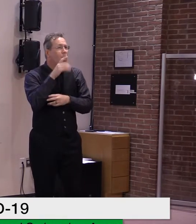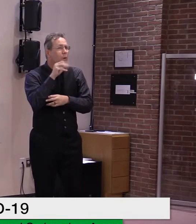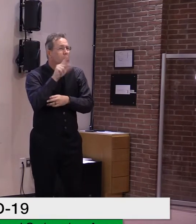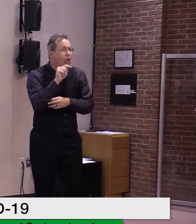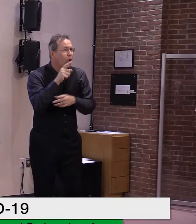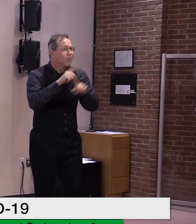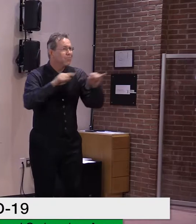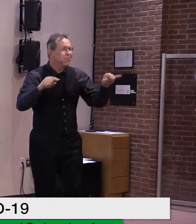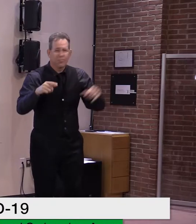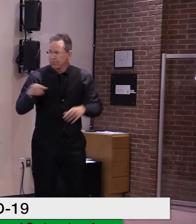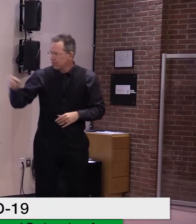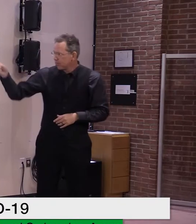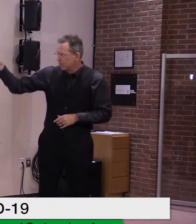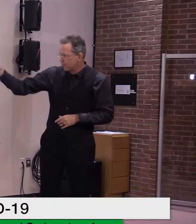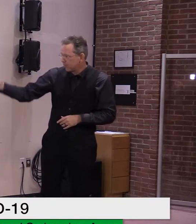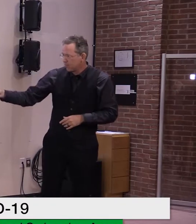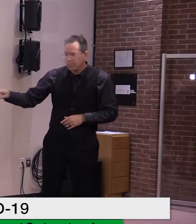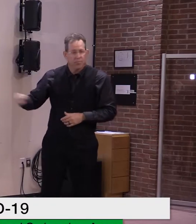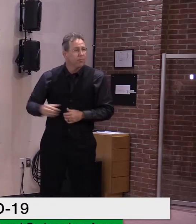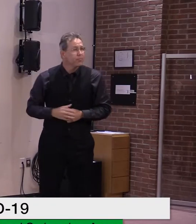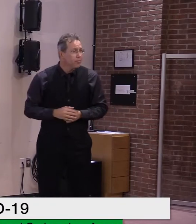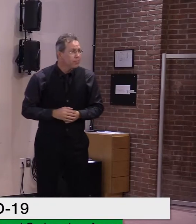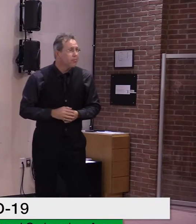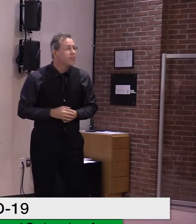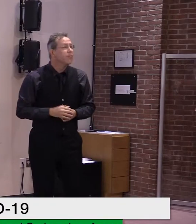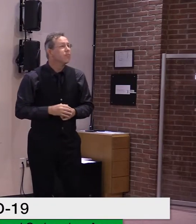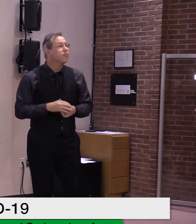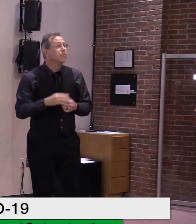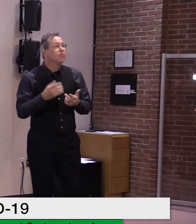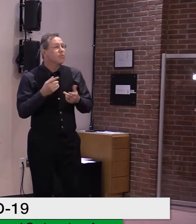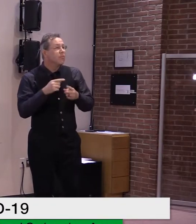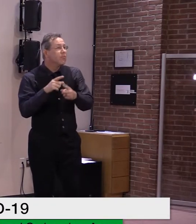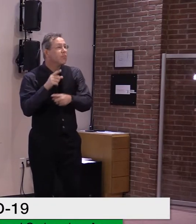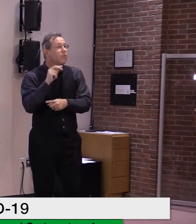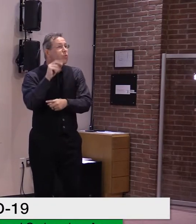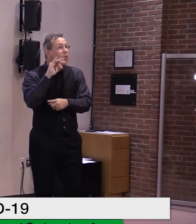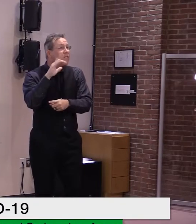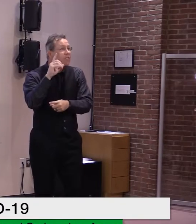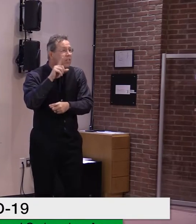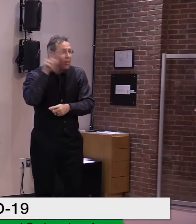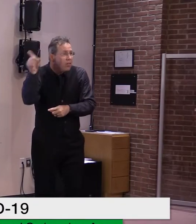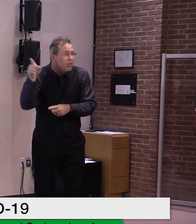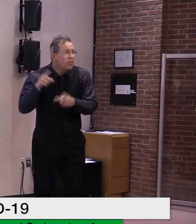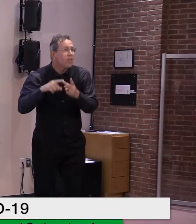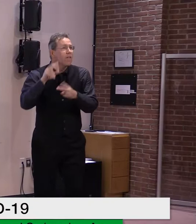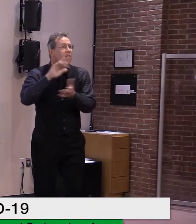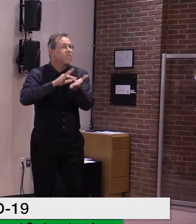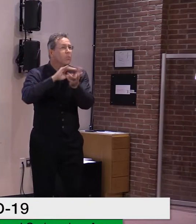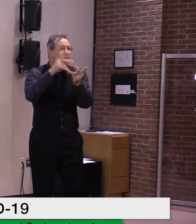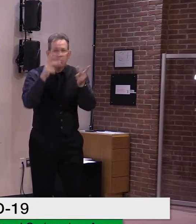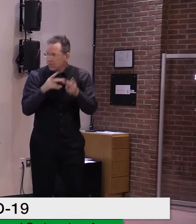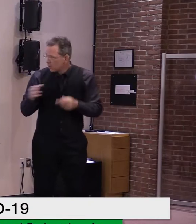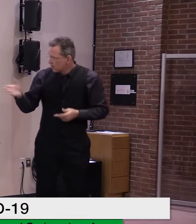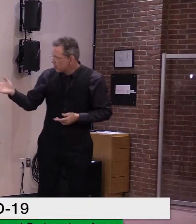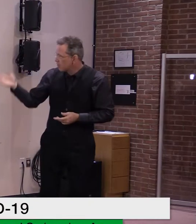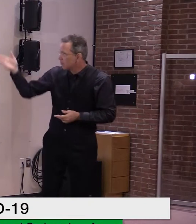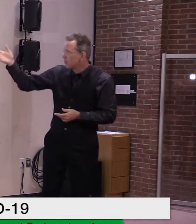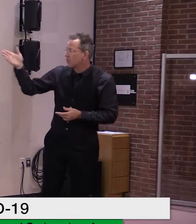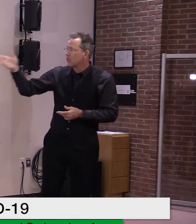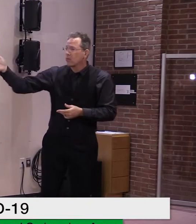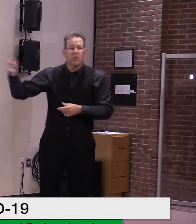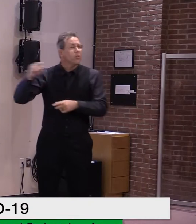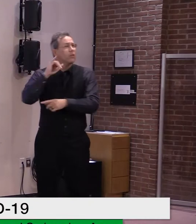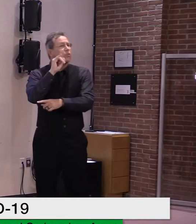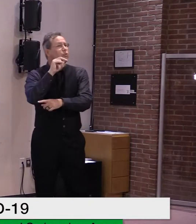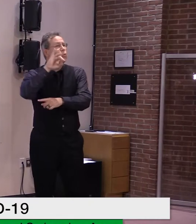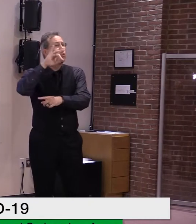or Northfield Pharmacy. And there are many more pop-up clinics today through Thursday.